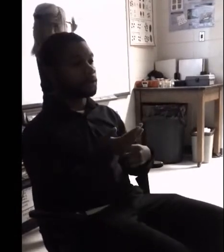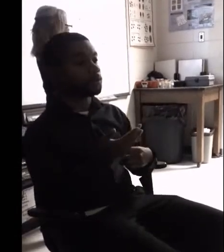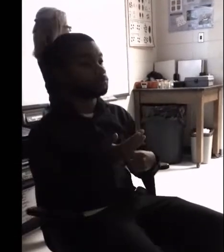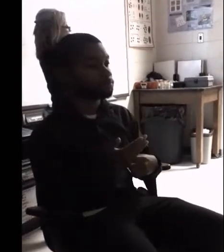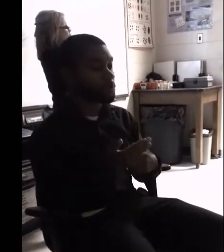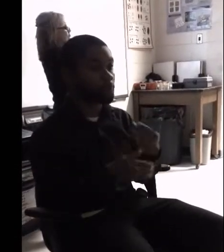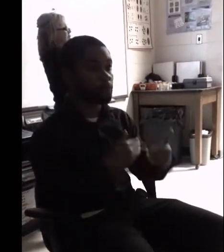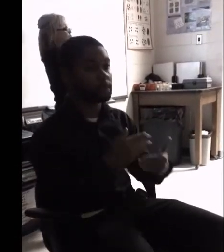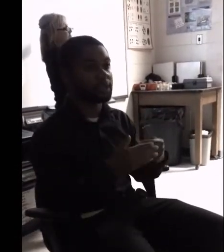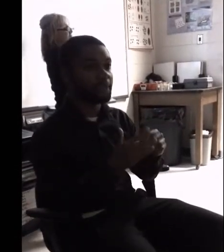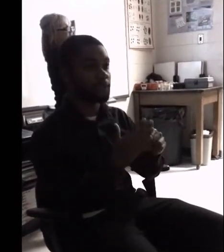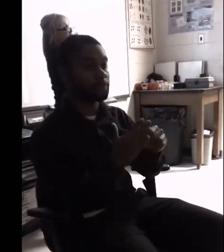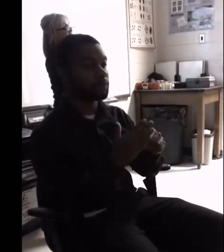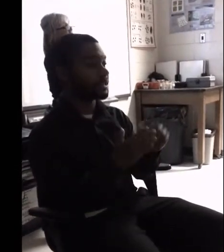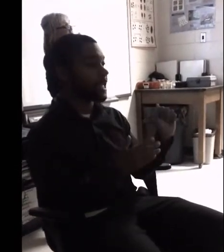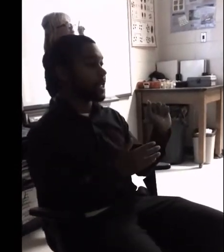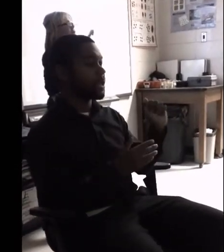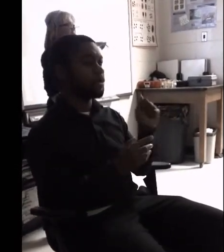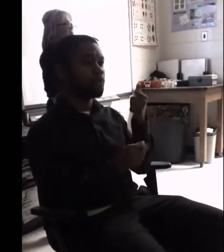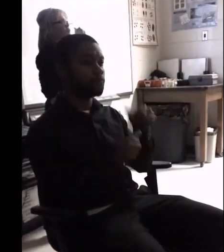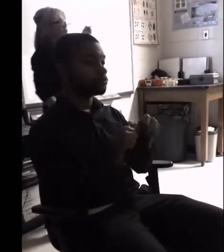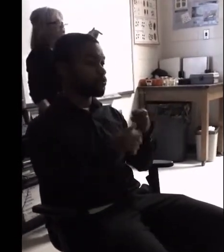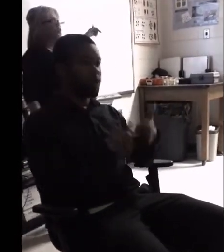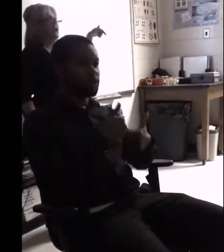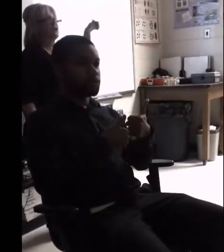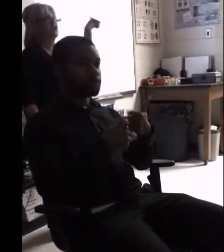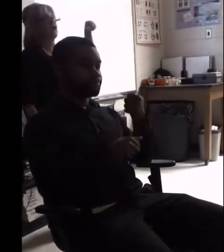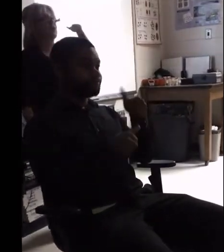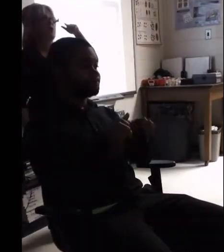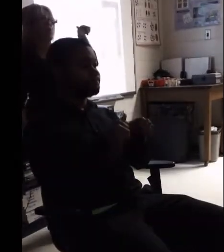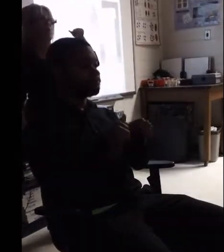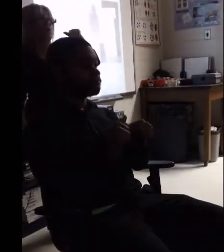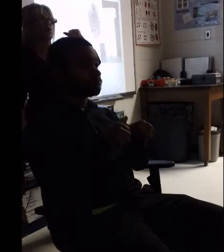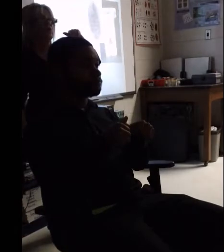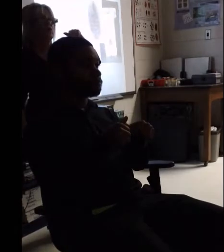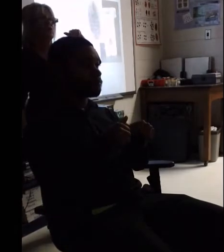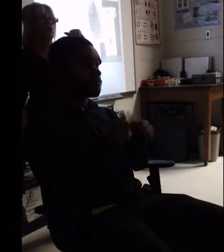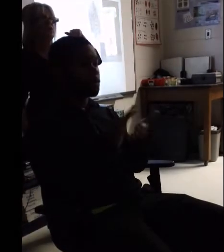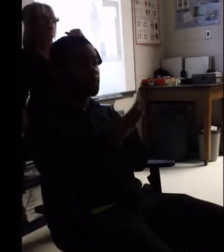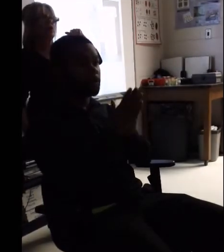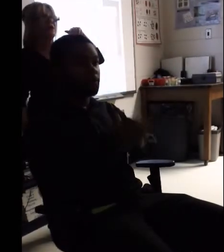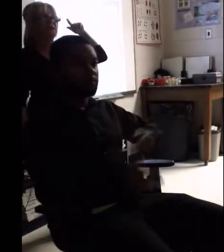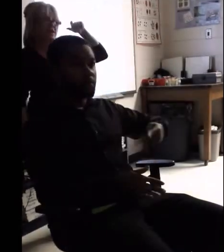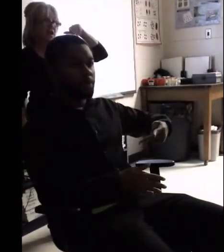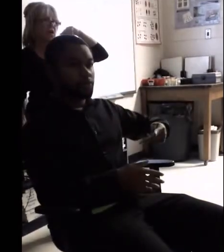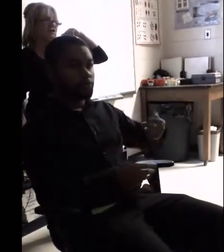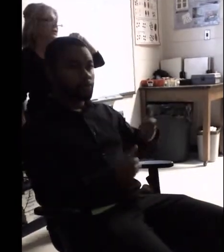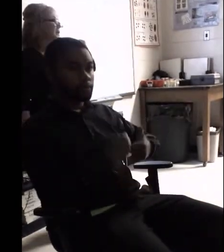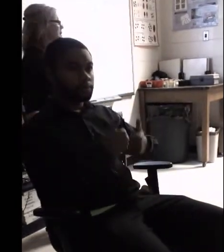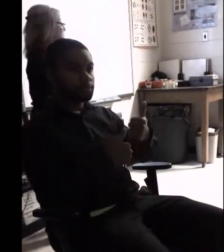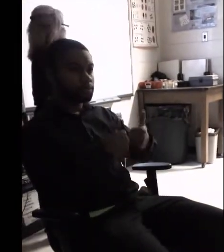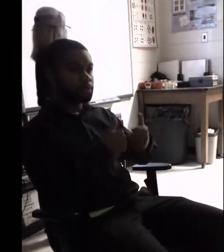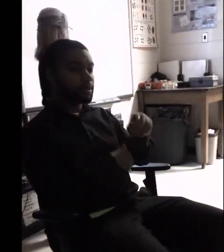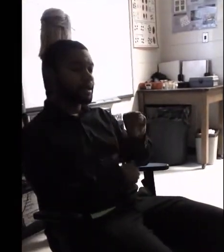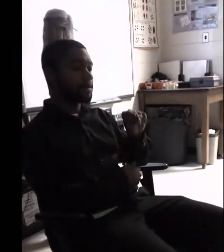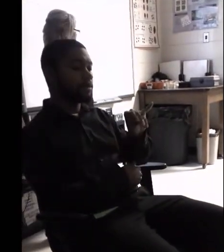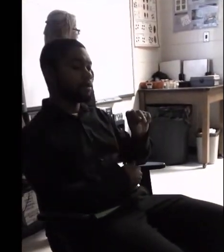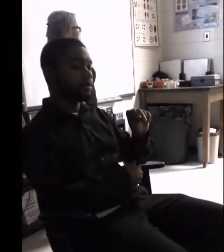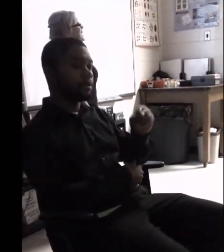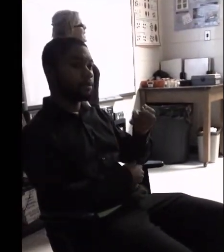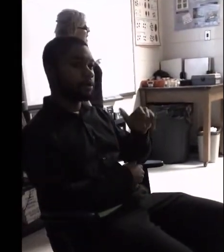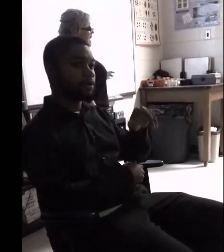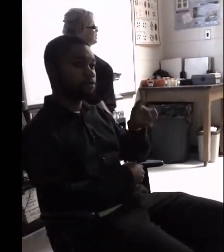fingerprints. A, which one do you remember? Do you remember which one turned purple? Ninhydrin. Ninhydrin, yes, Oh, it's good.